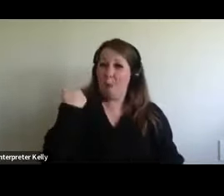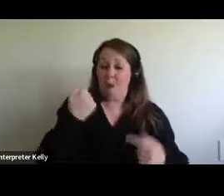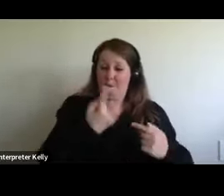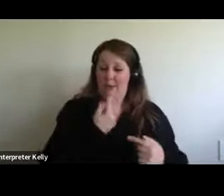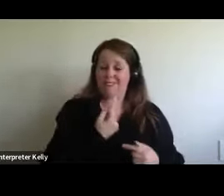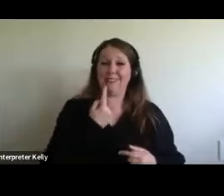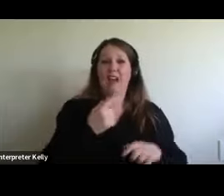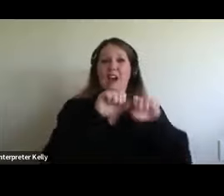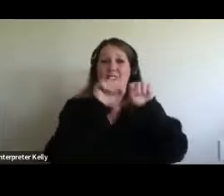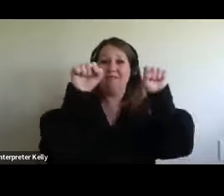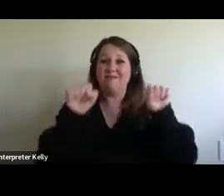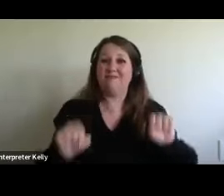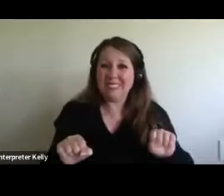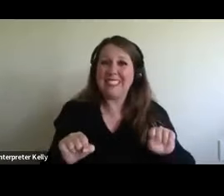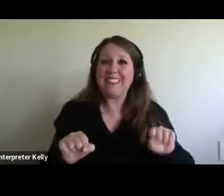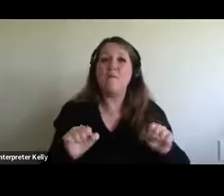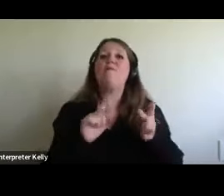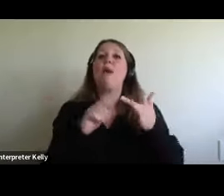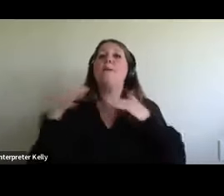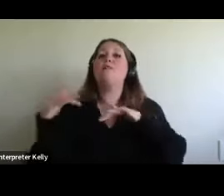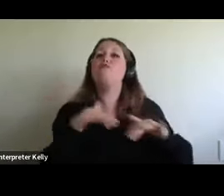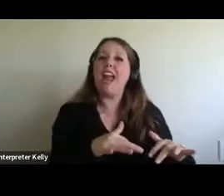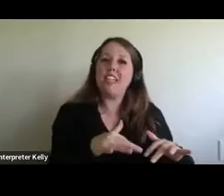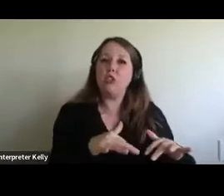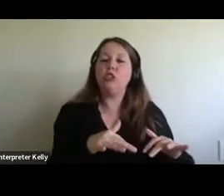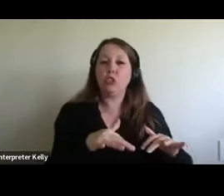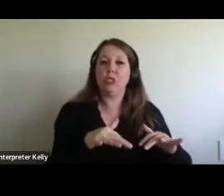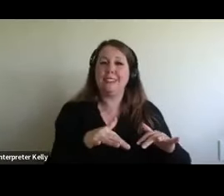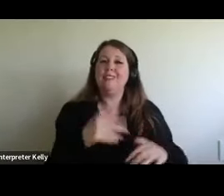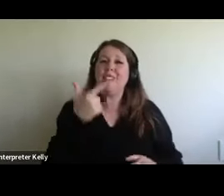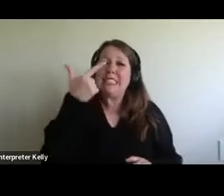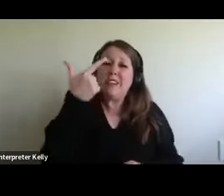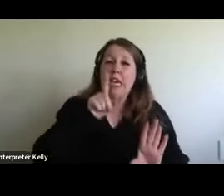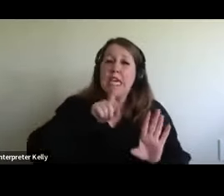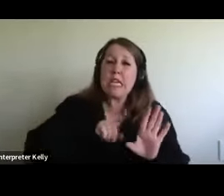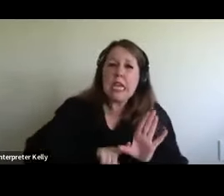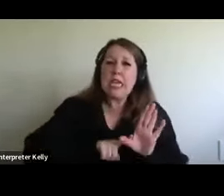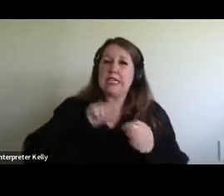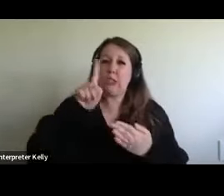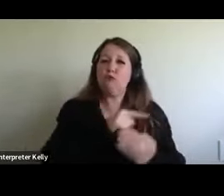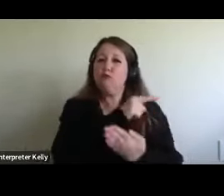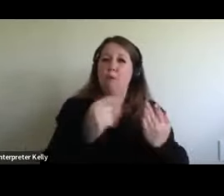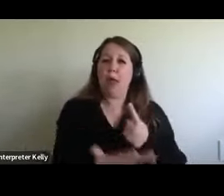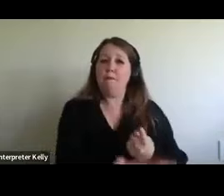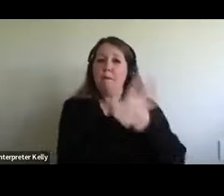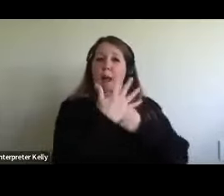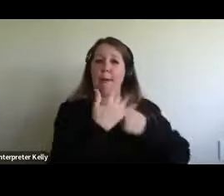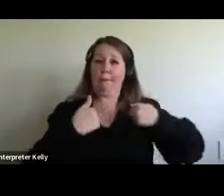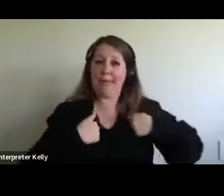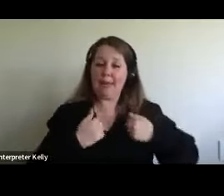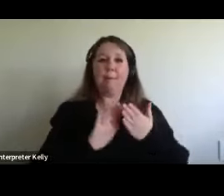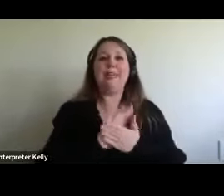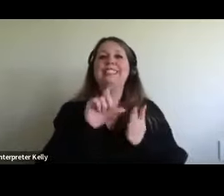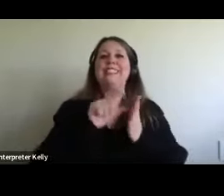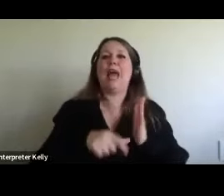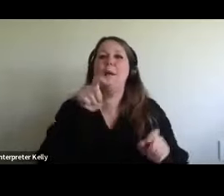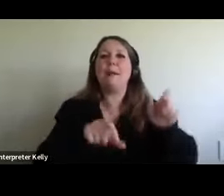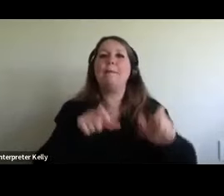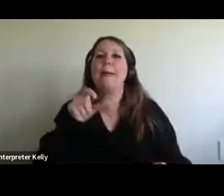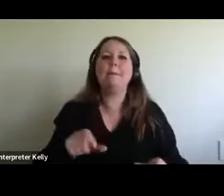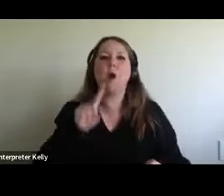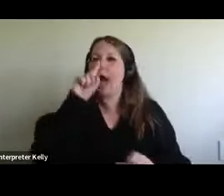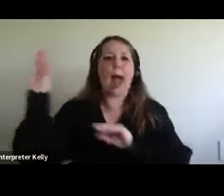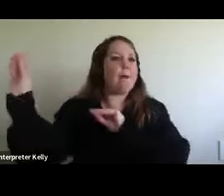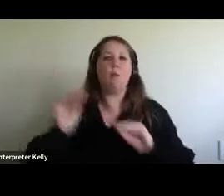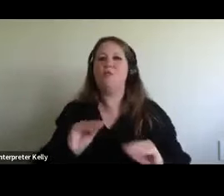in the immigration system that want to single out people with disabilities from this country. You know, we need to